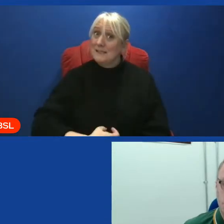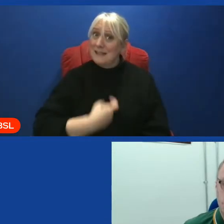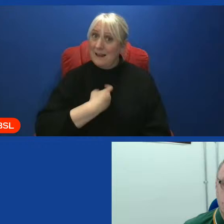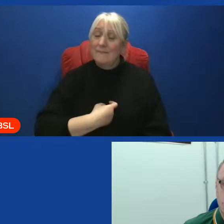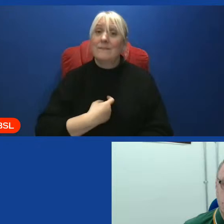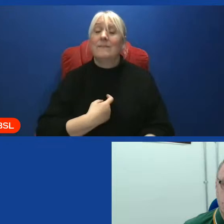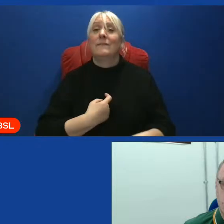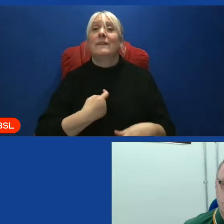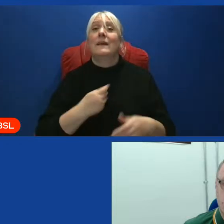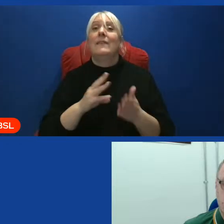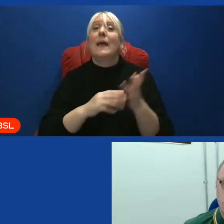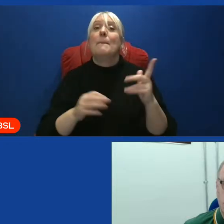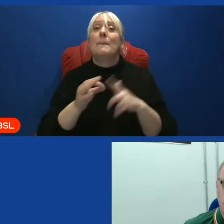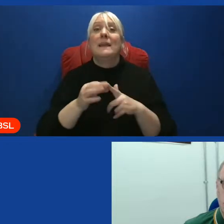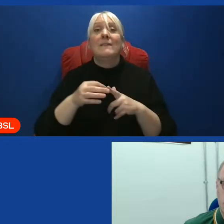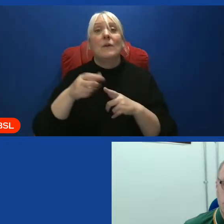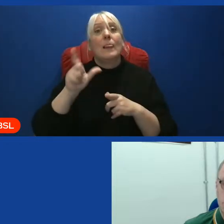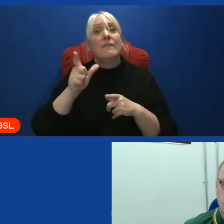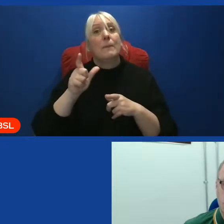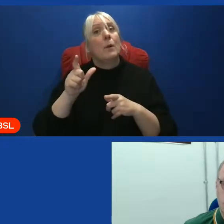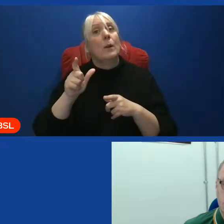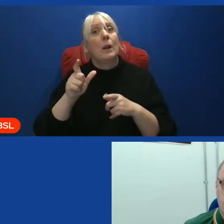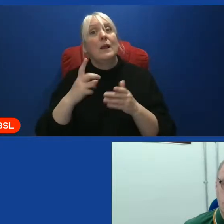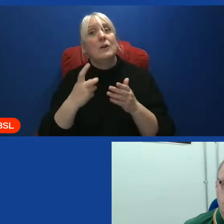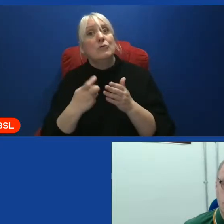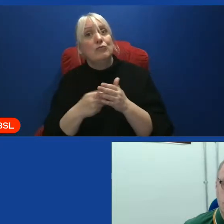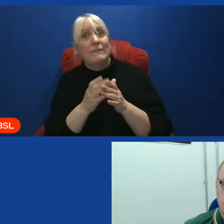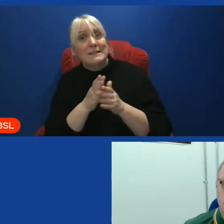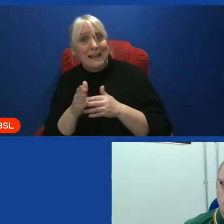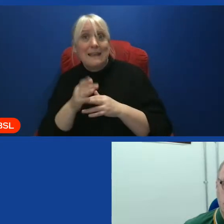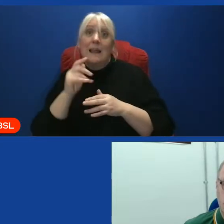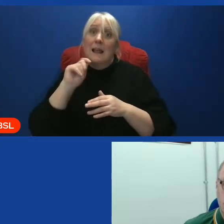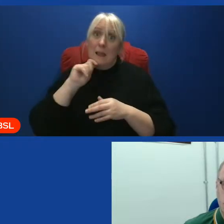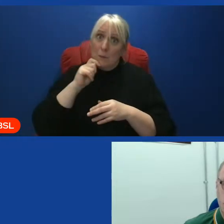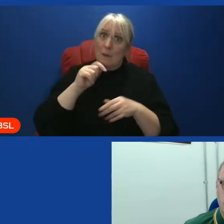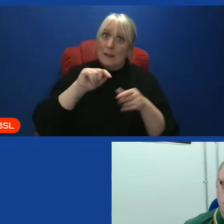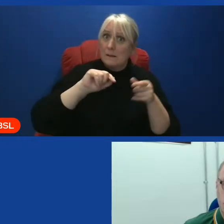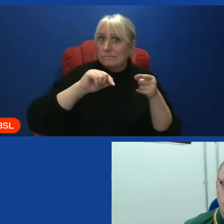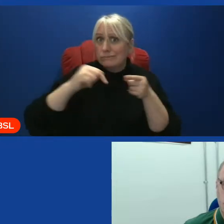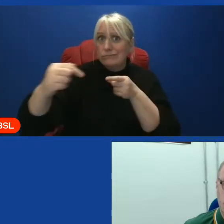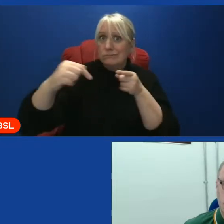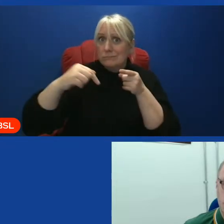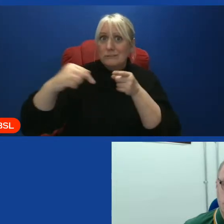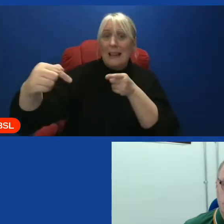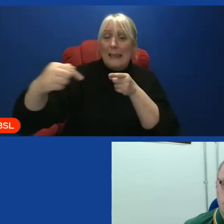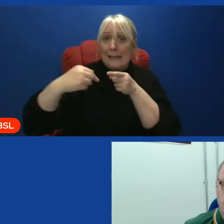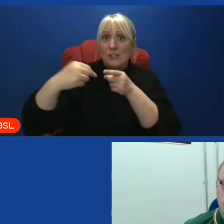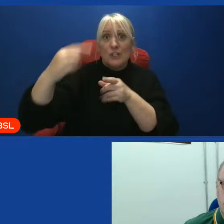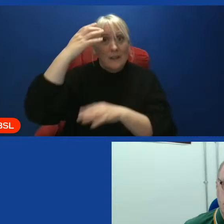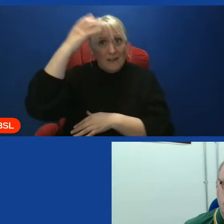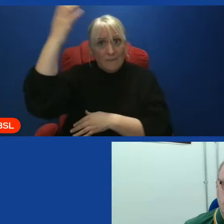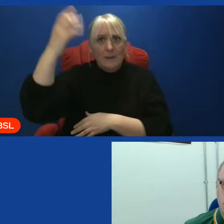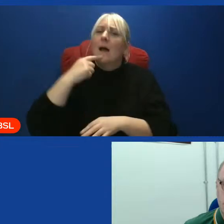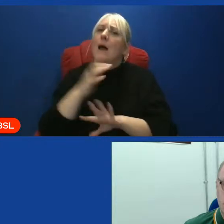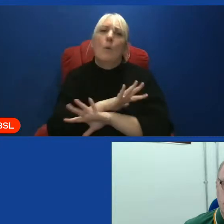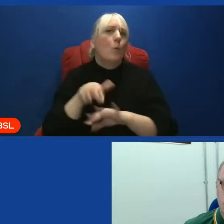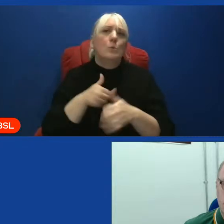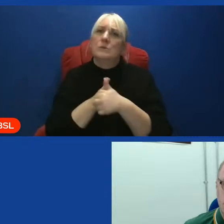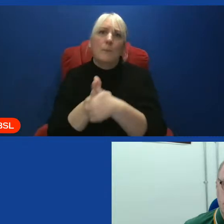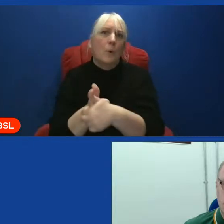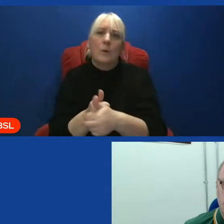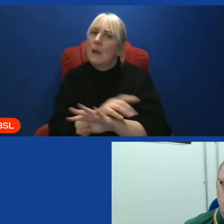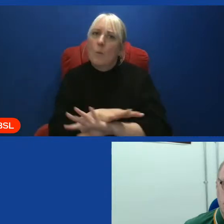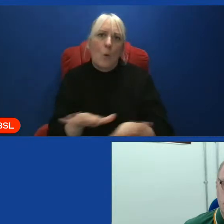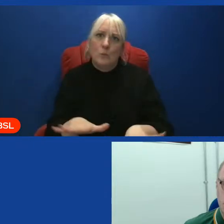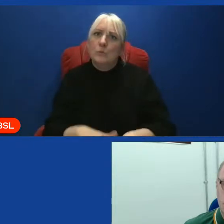Liverpool Riverside, will constantly be battering this back to the government and will not be supporting it, even though